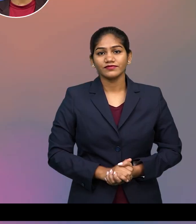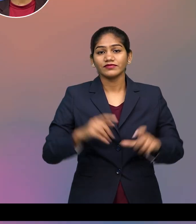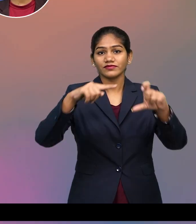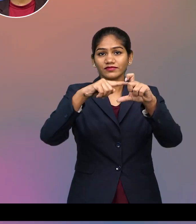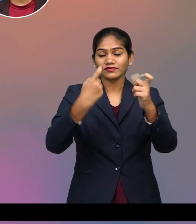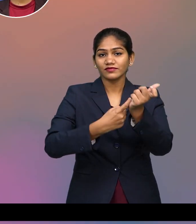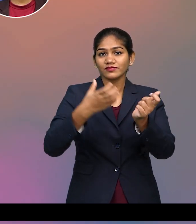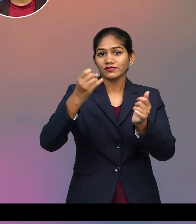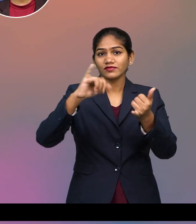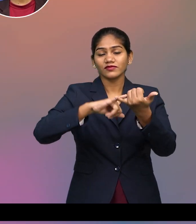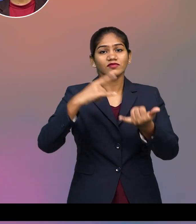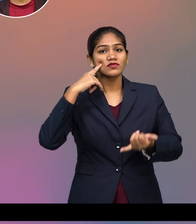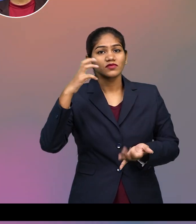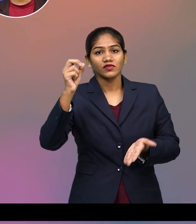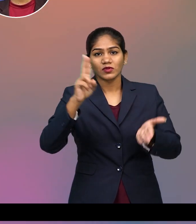Erosion.